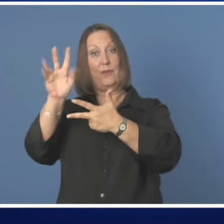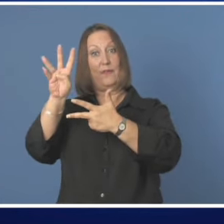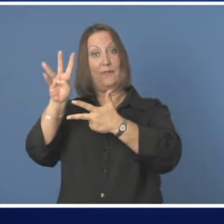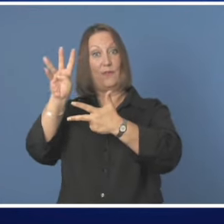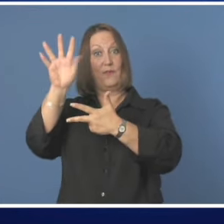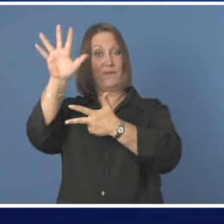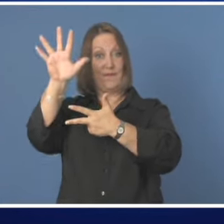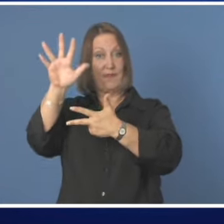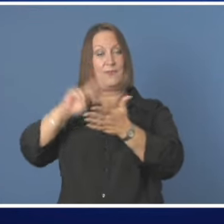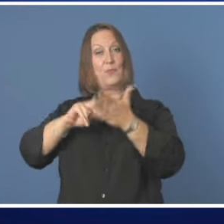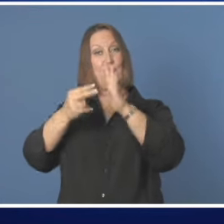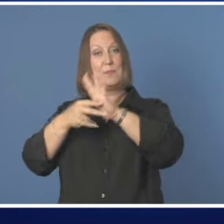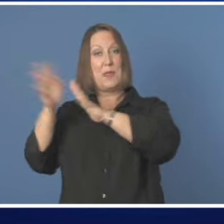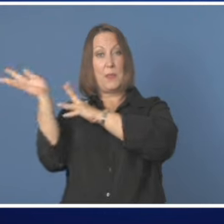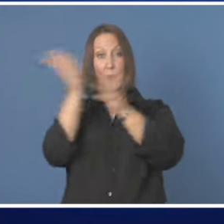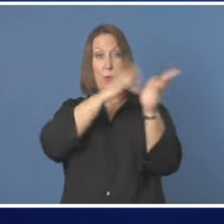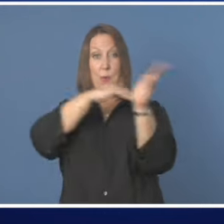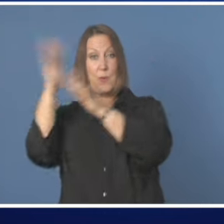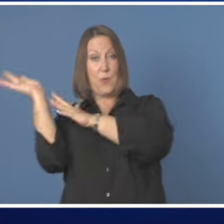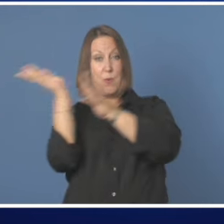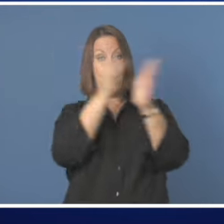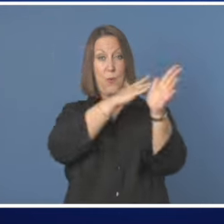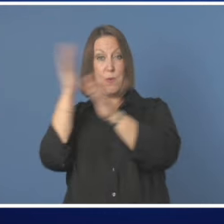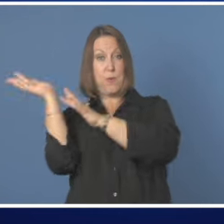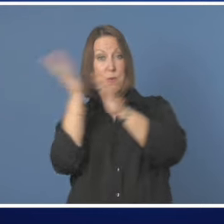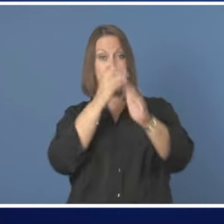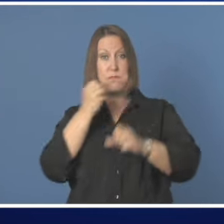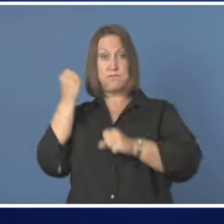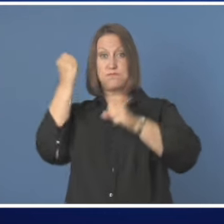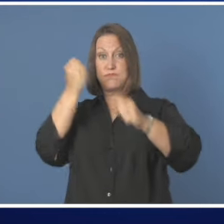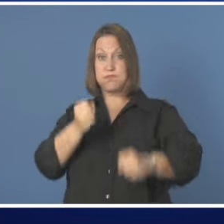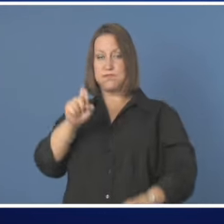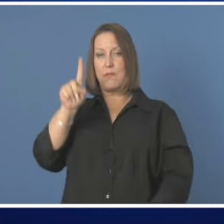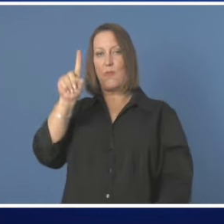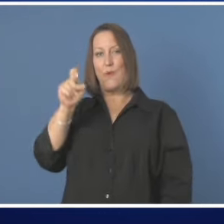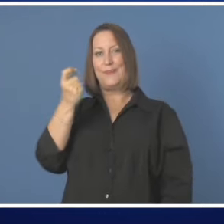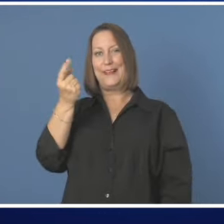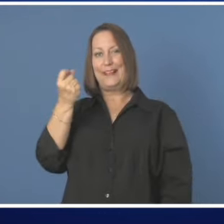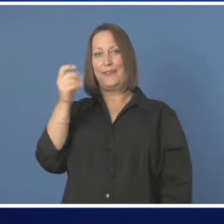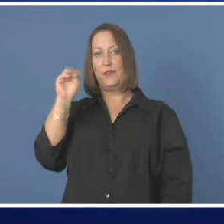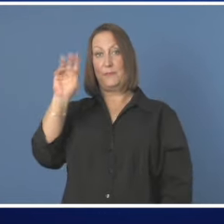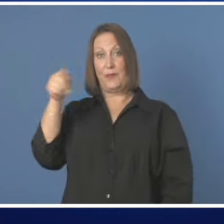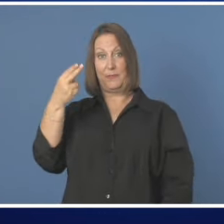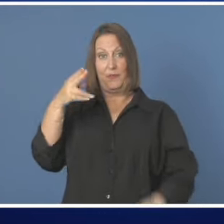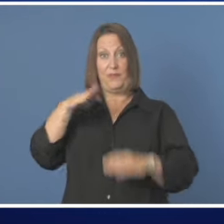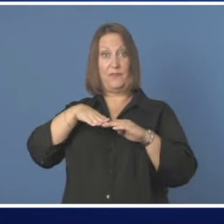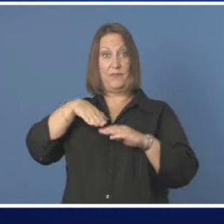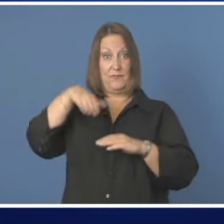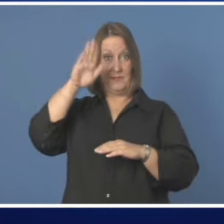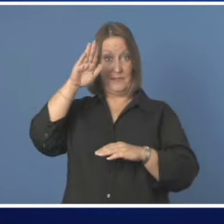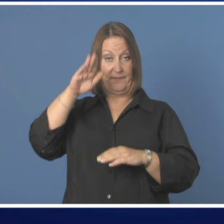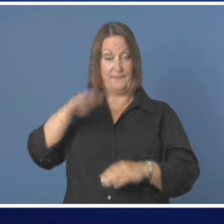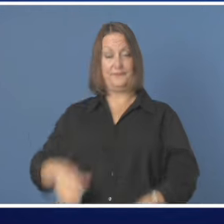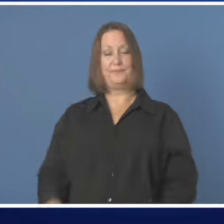defined as having winds above 111 miles per hour on